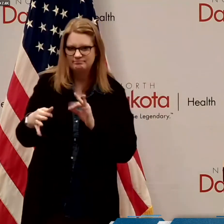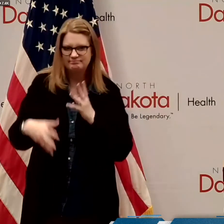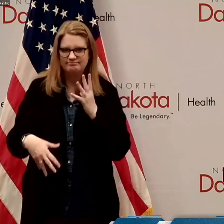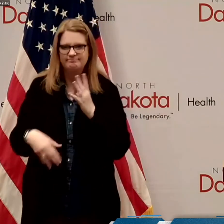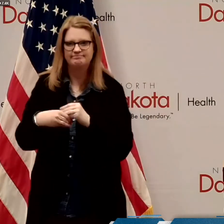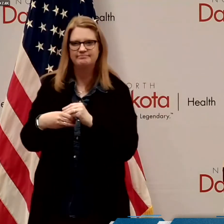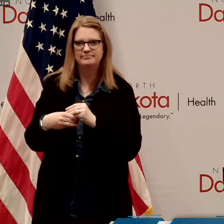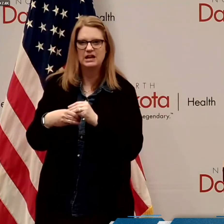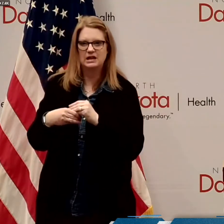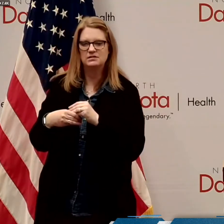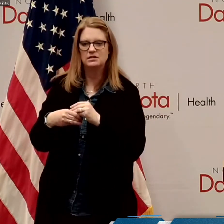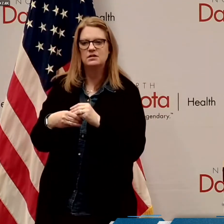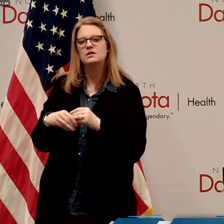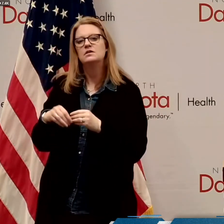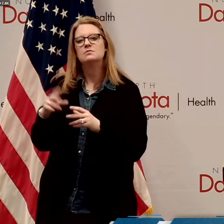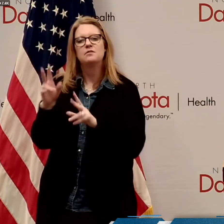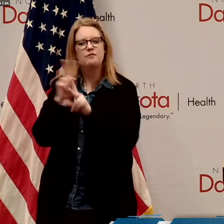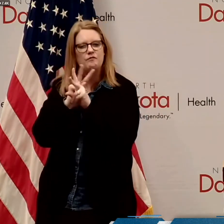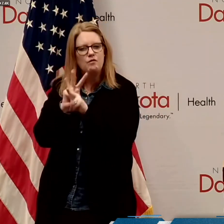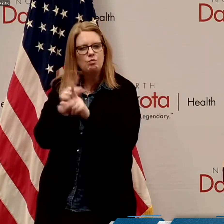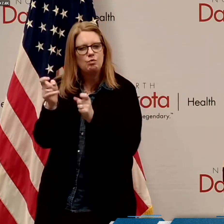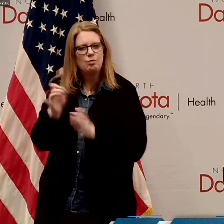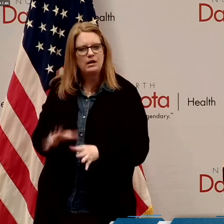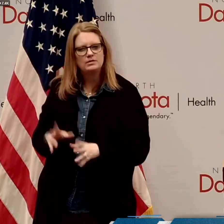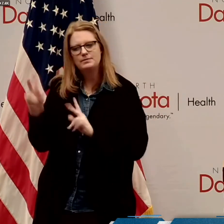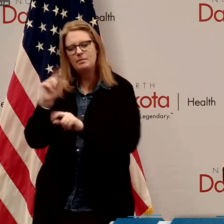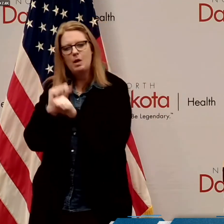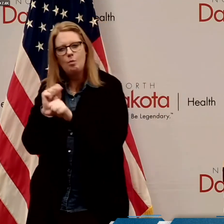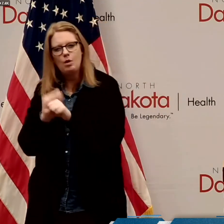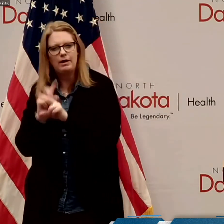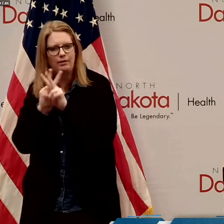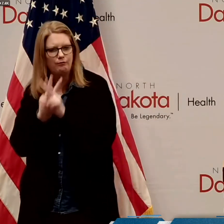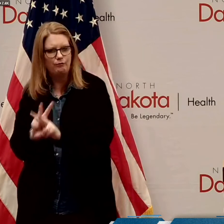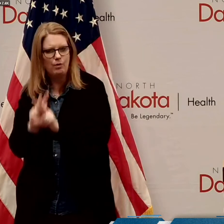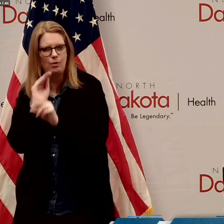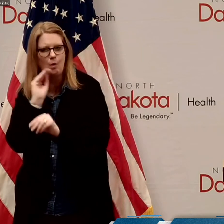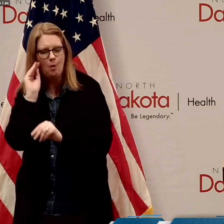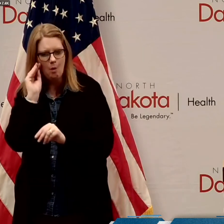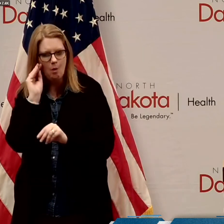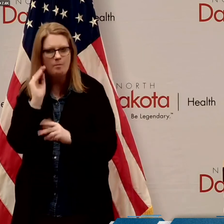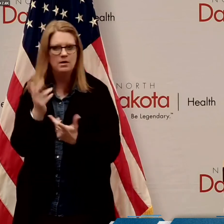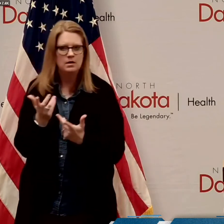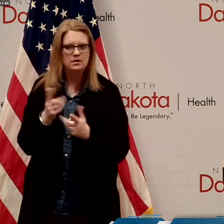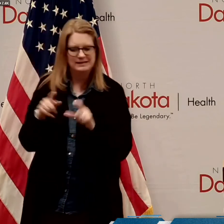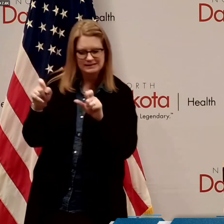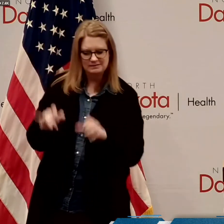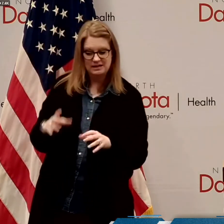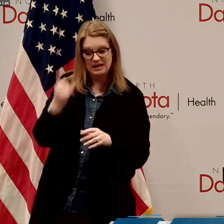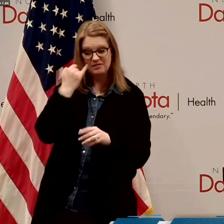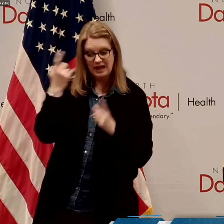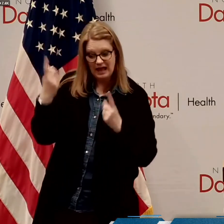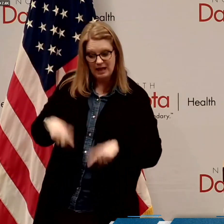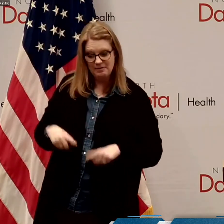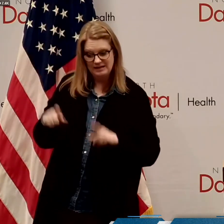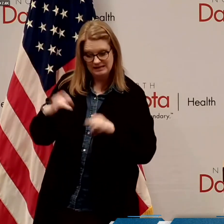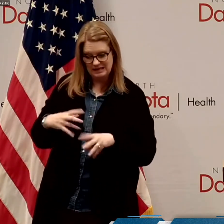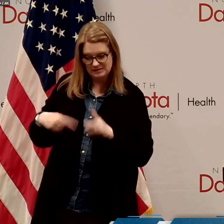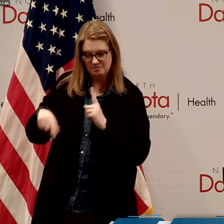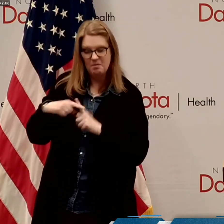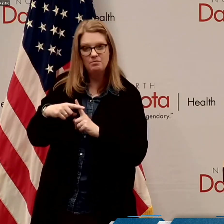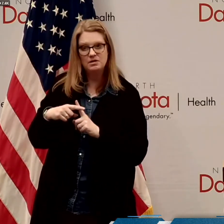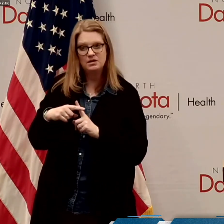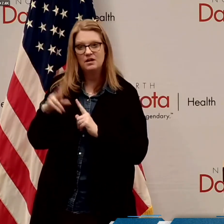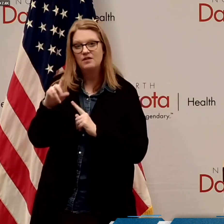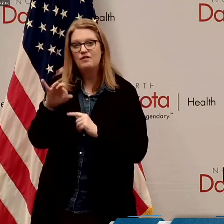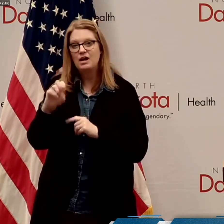funeral directors and individuals employed at funeral homes or work in mortuaries who test positive and can demonstrate that the virus